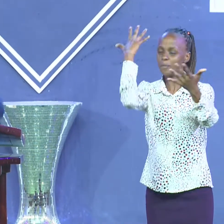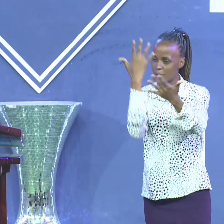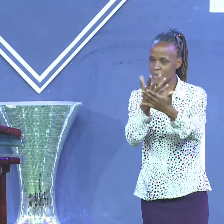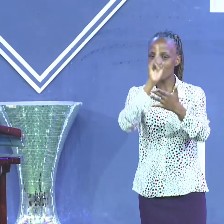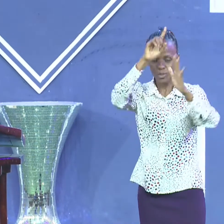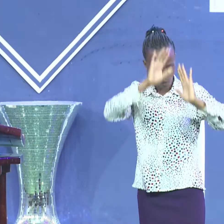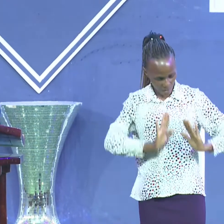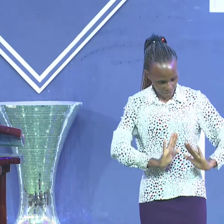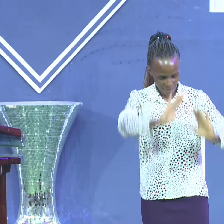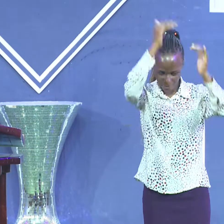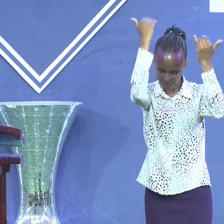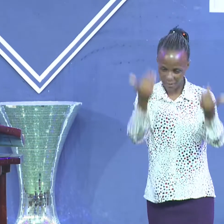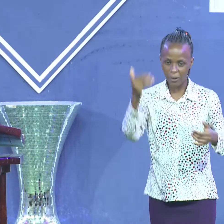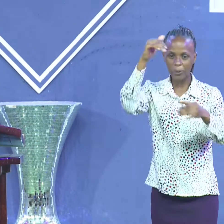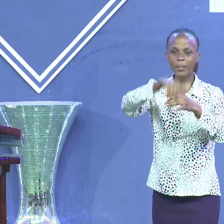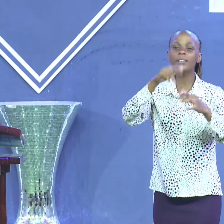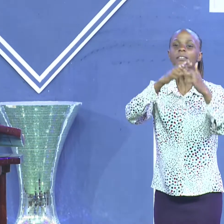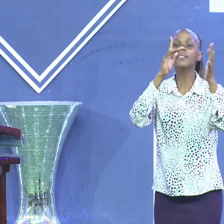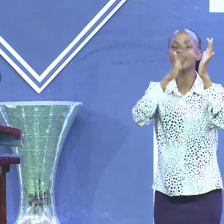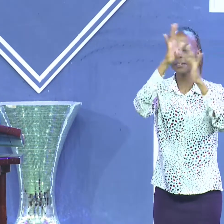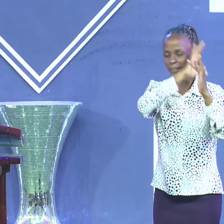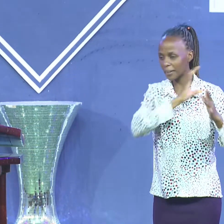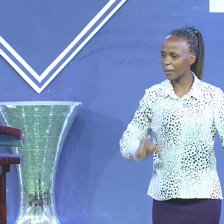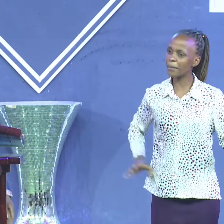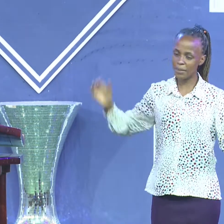You're breaking out of that prison.